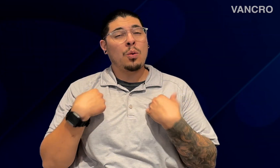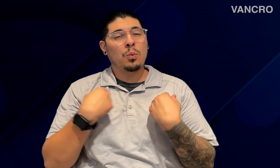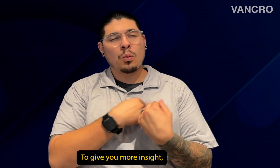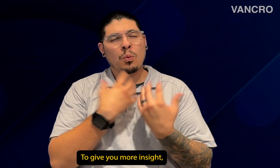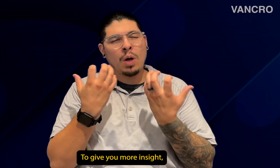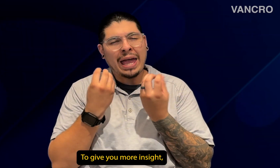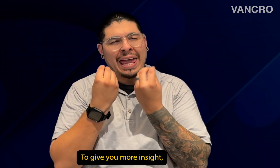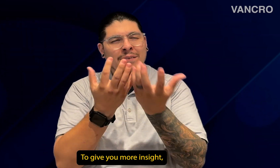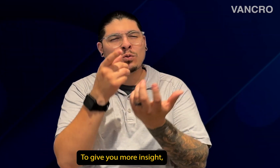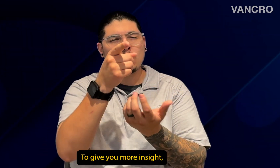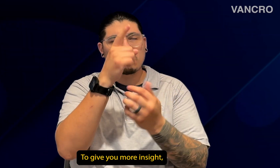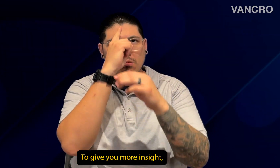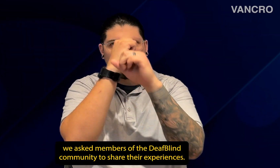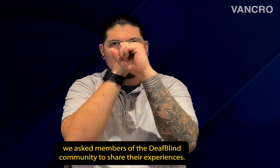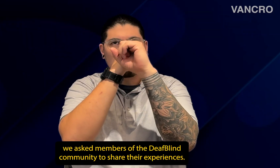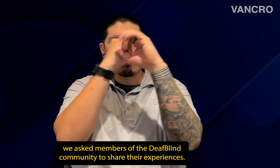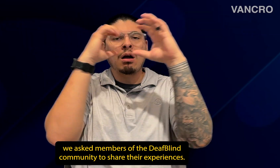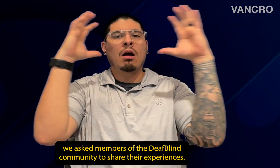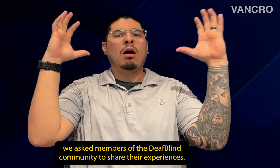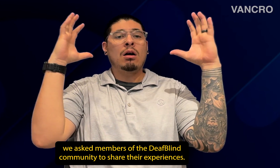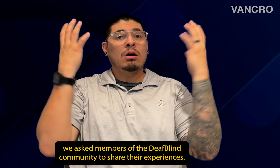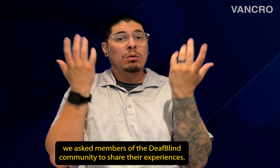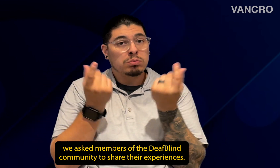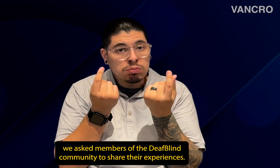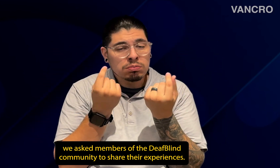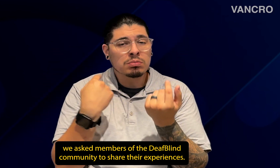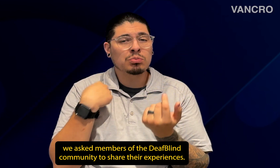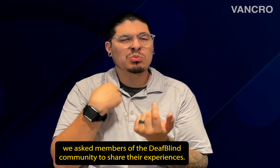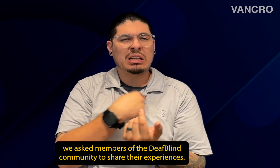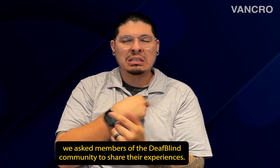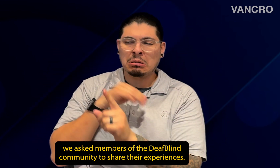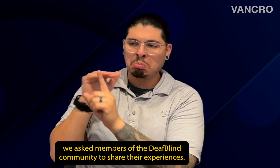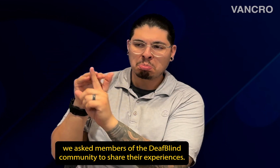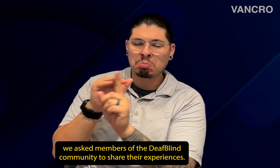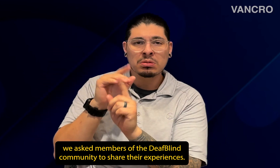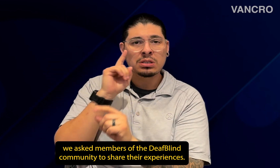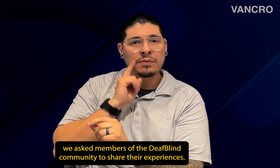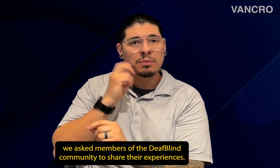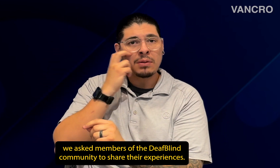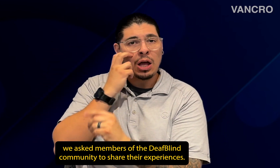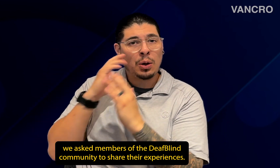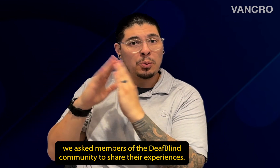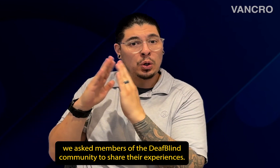To give you more insight, we asked members of the DeafBlind community to share their experiences.